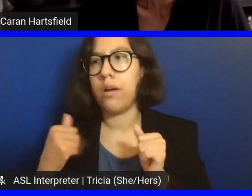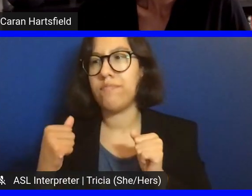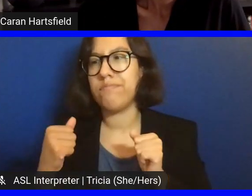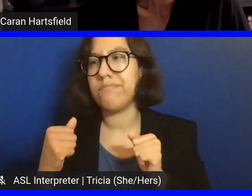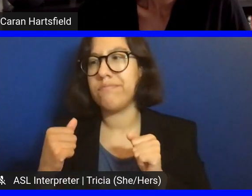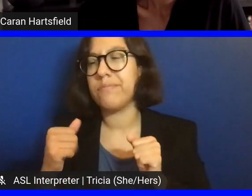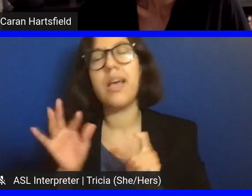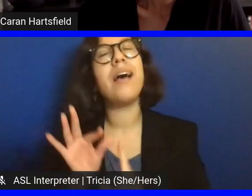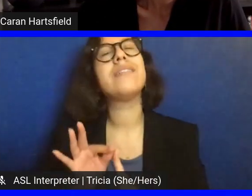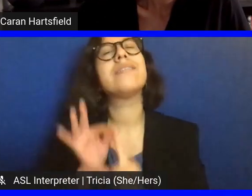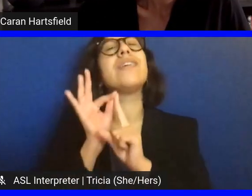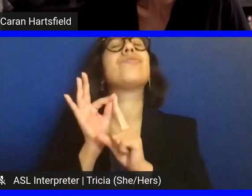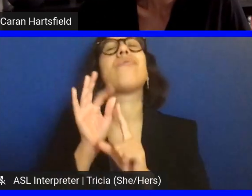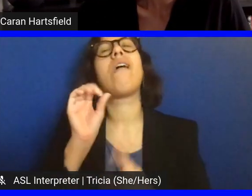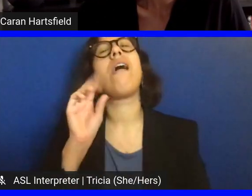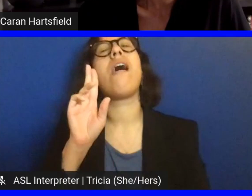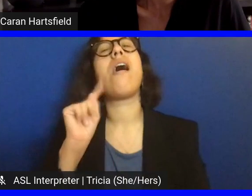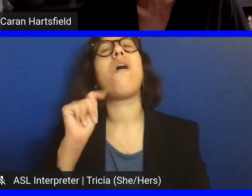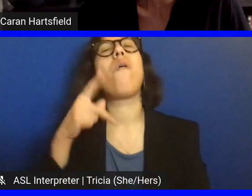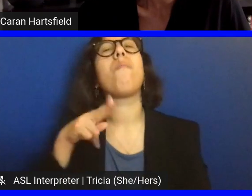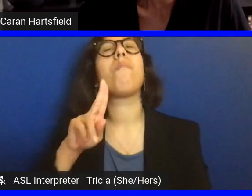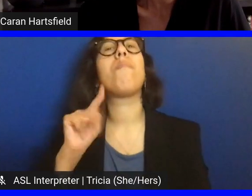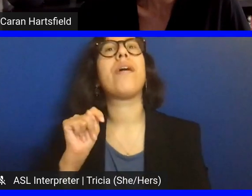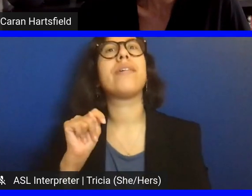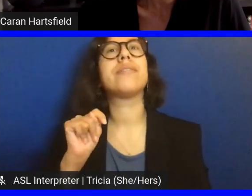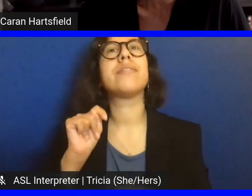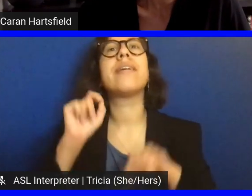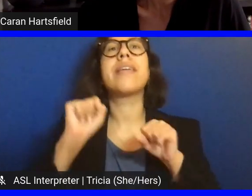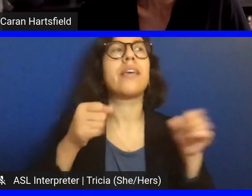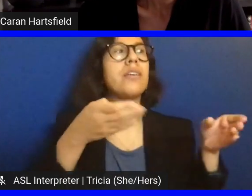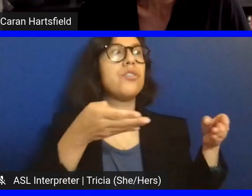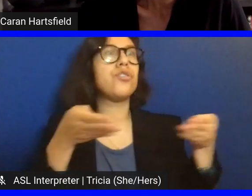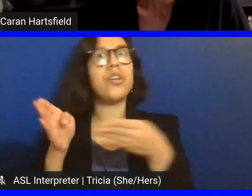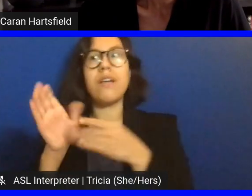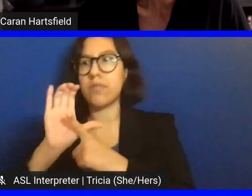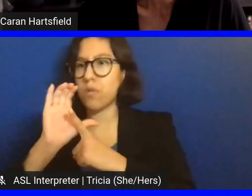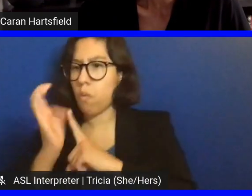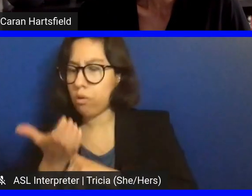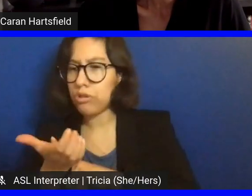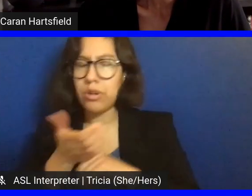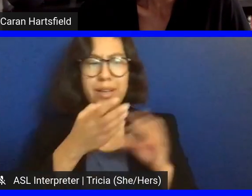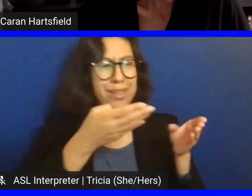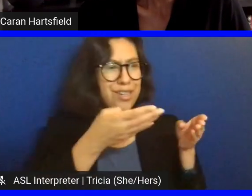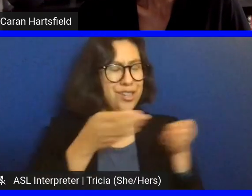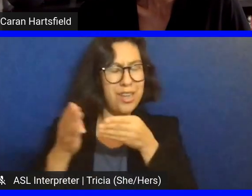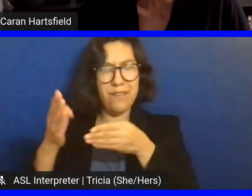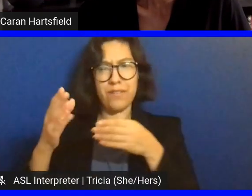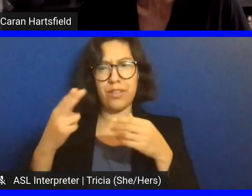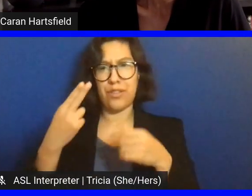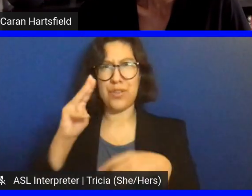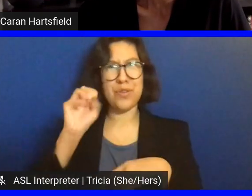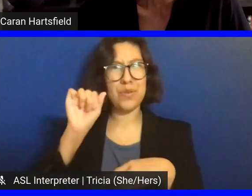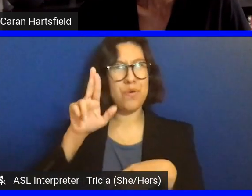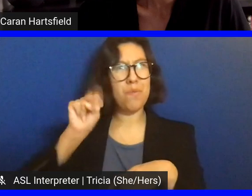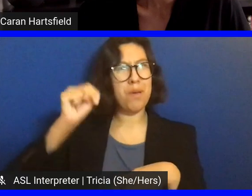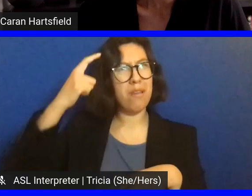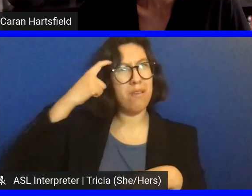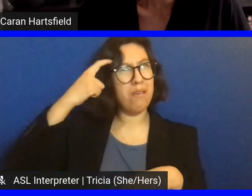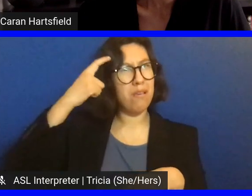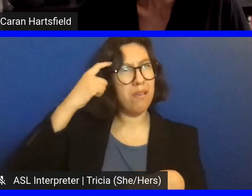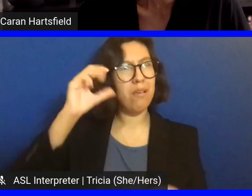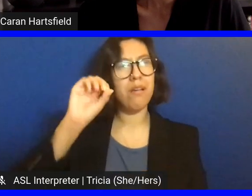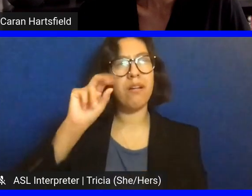essential outputs that can shift culture, that can shift human consciousness? And I think that is what the work of